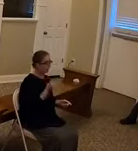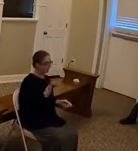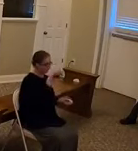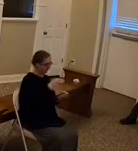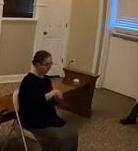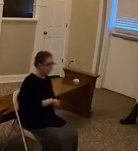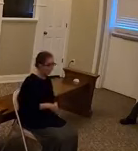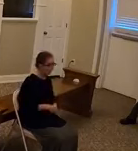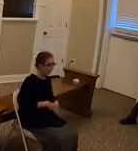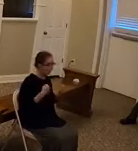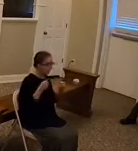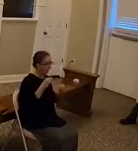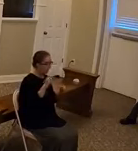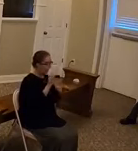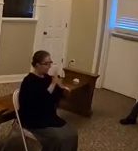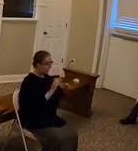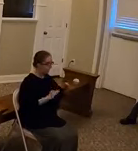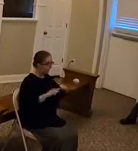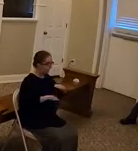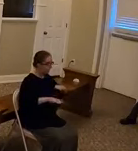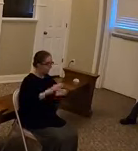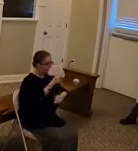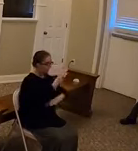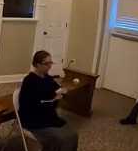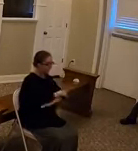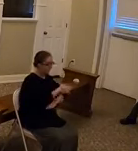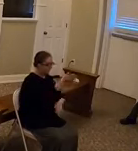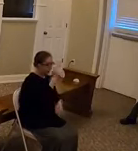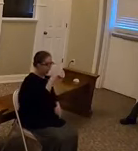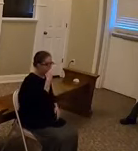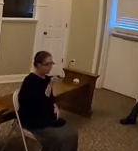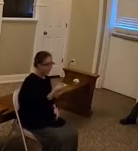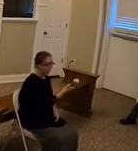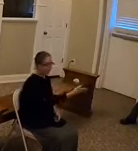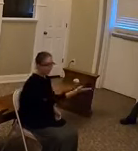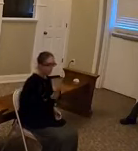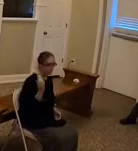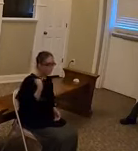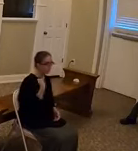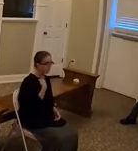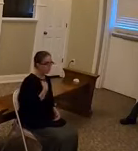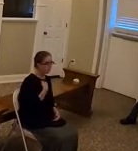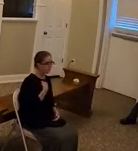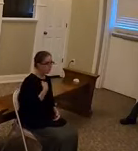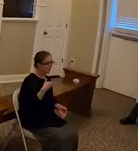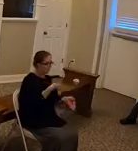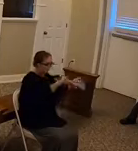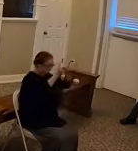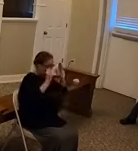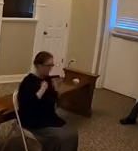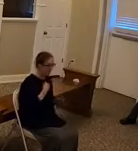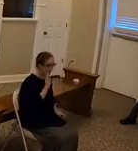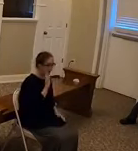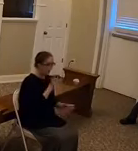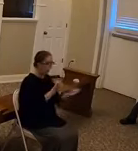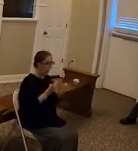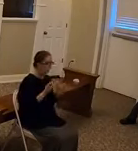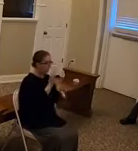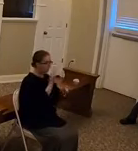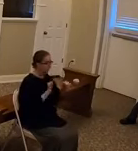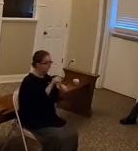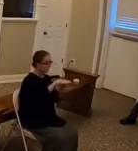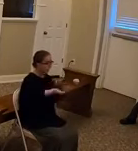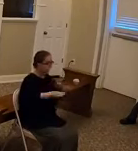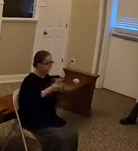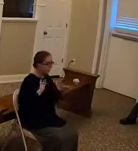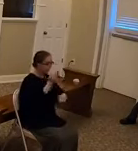street. You're going to have your feet under a king's table. And God saved the night to us. If you'll just let me, I want your feet to stay under